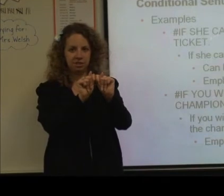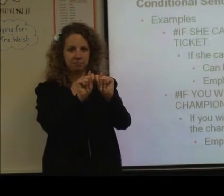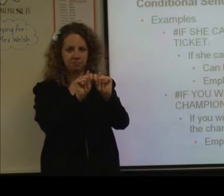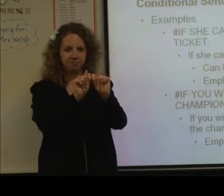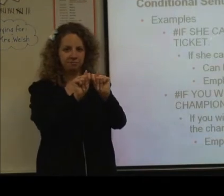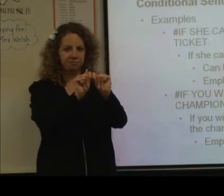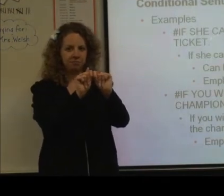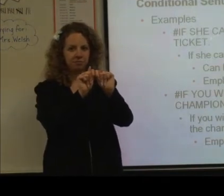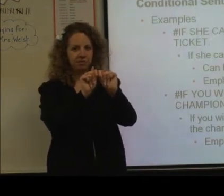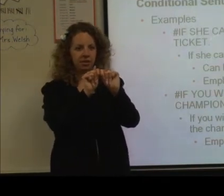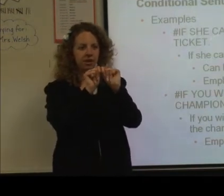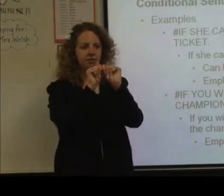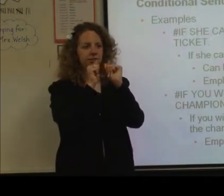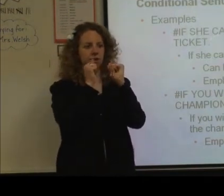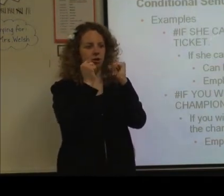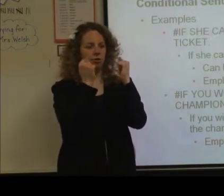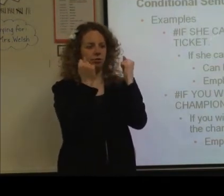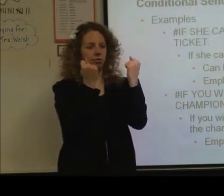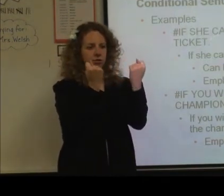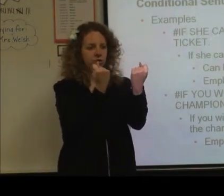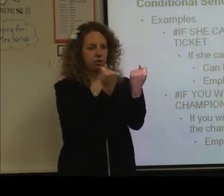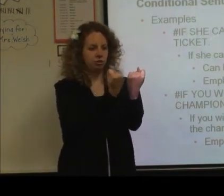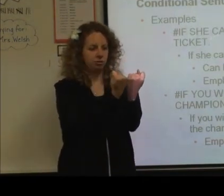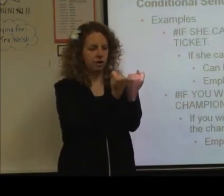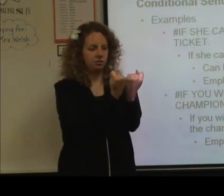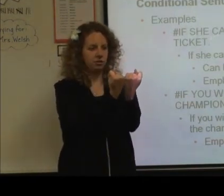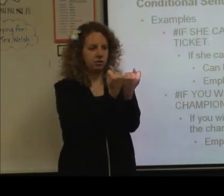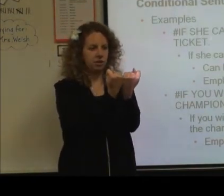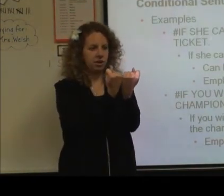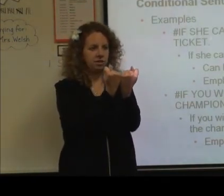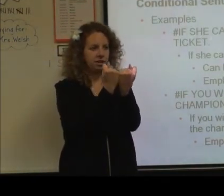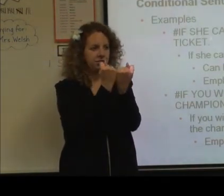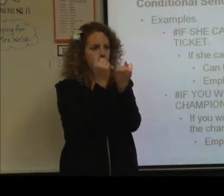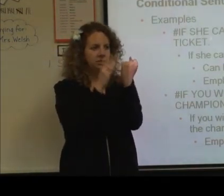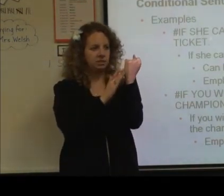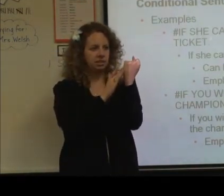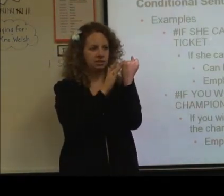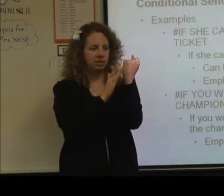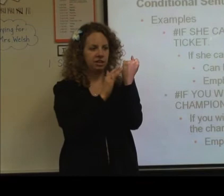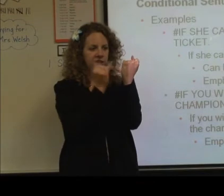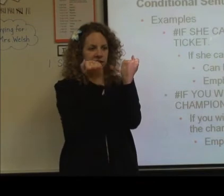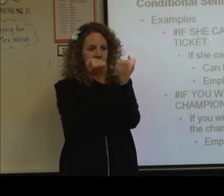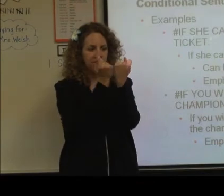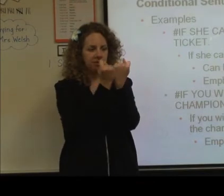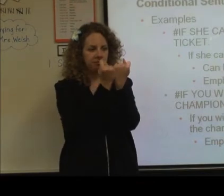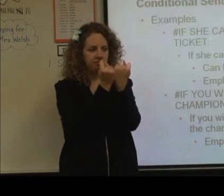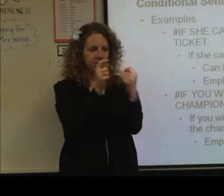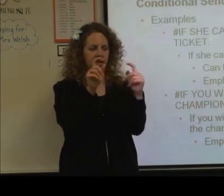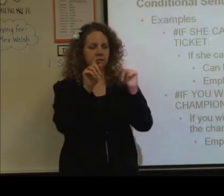and then go in a circle around, and then hit the opposite sides of your hand here together. Okay,